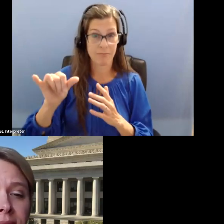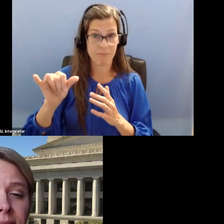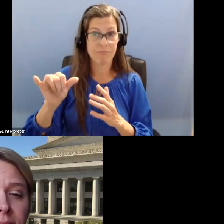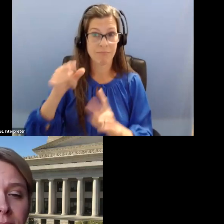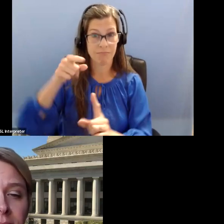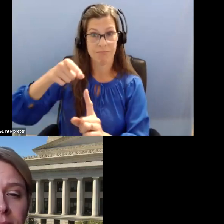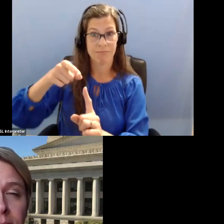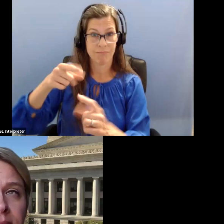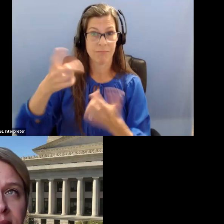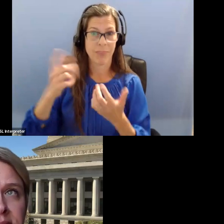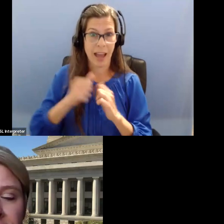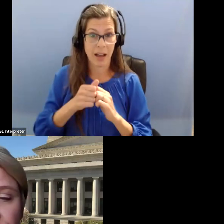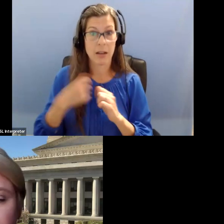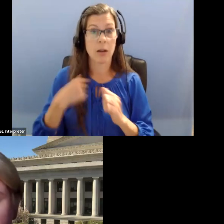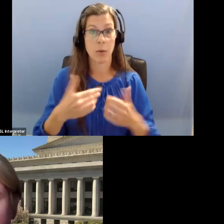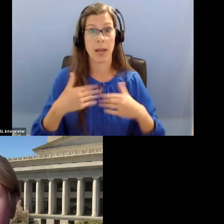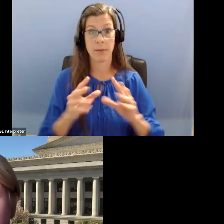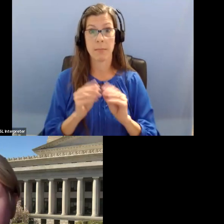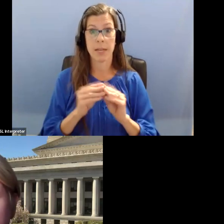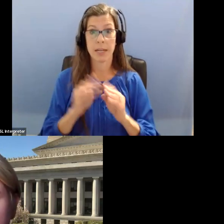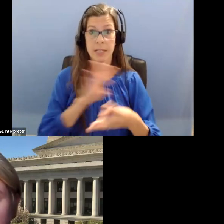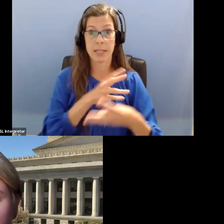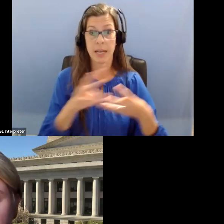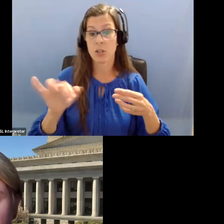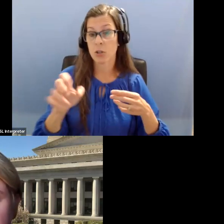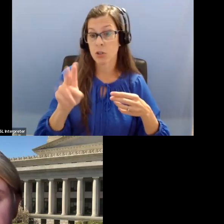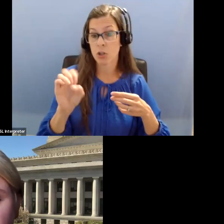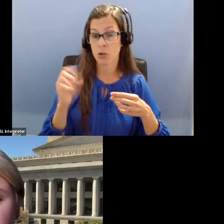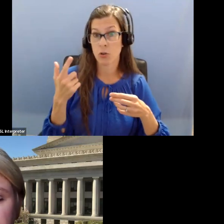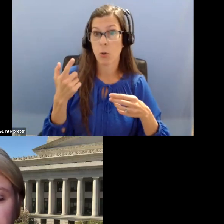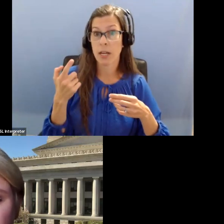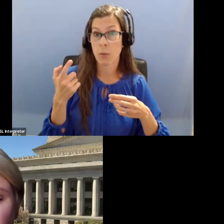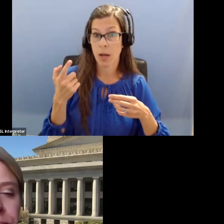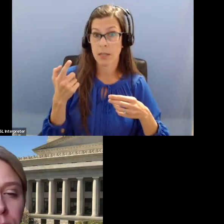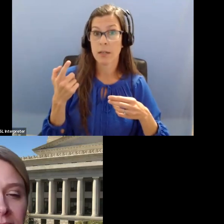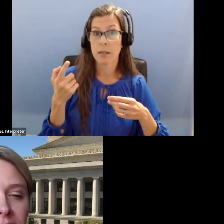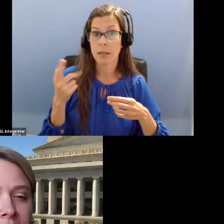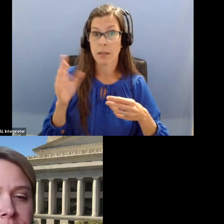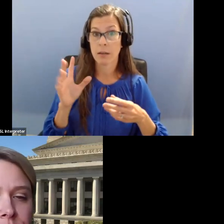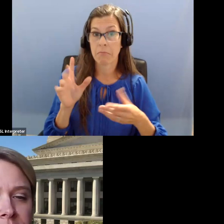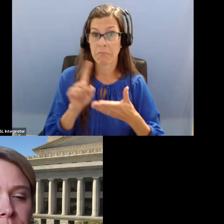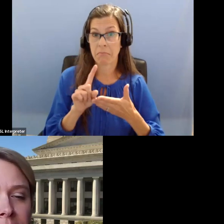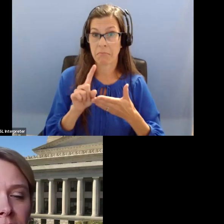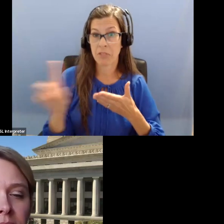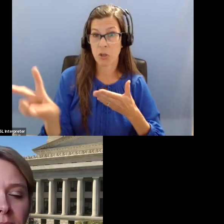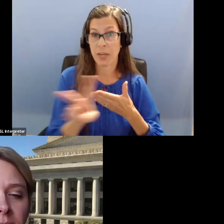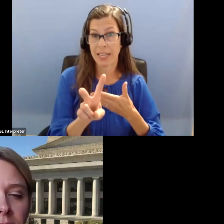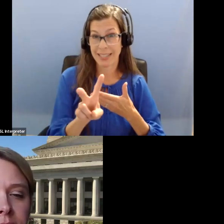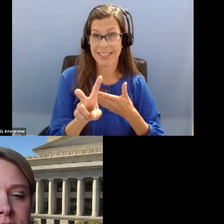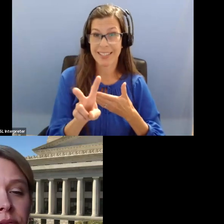have a meeting scheduled on June 21st. So I think that's, a week and a half, 2 weeks from